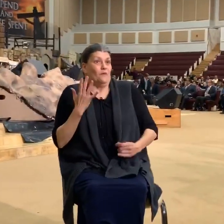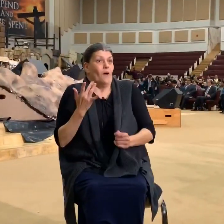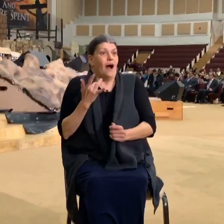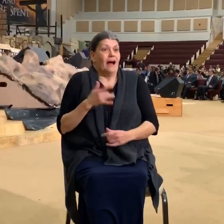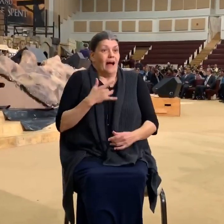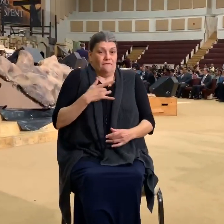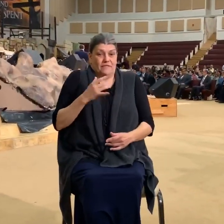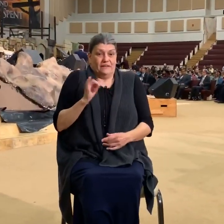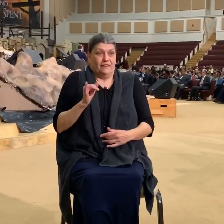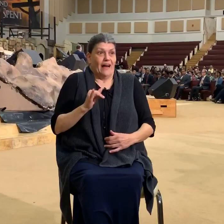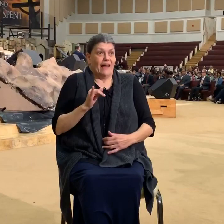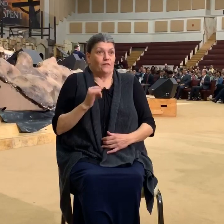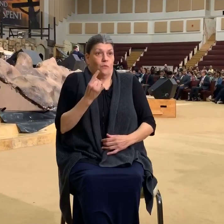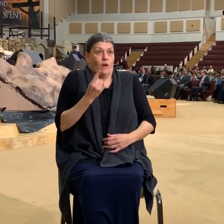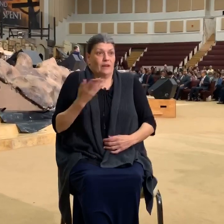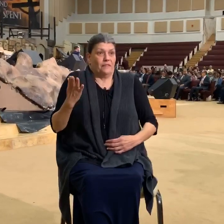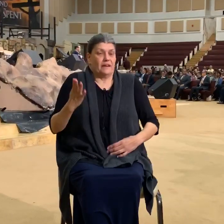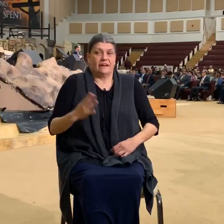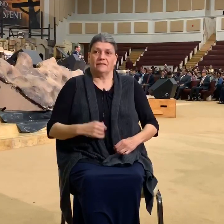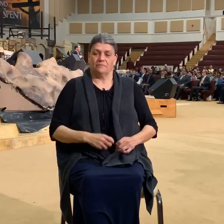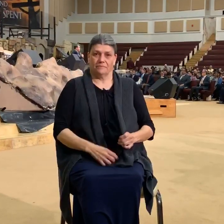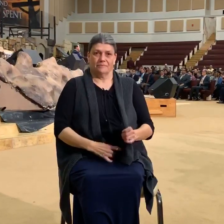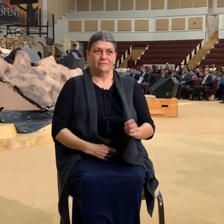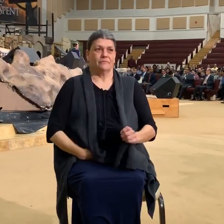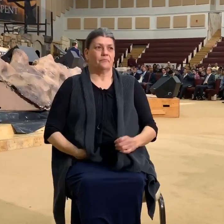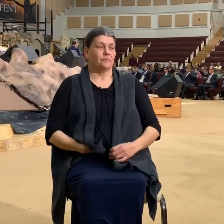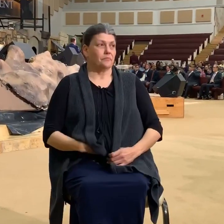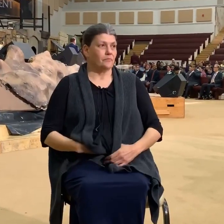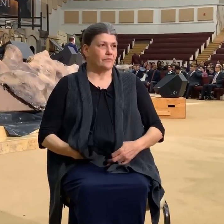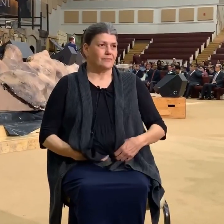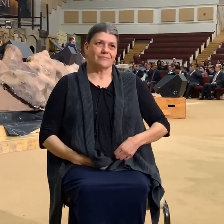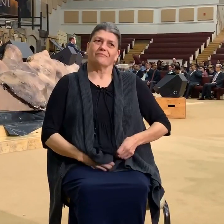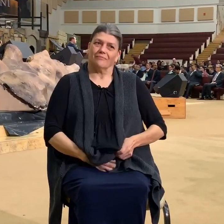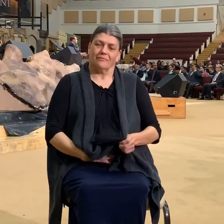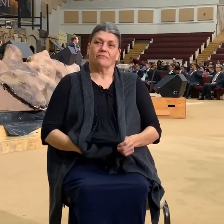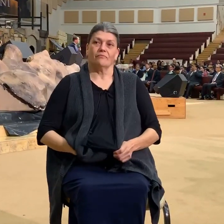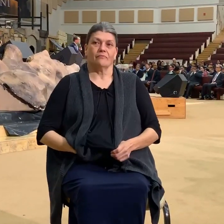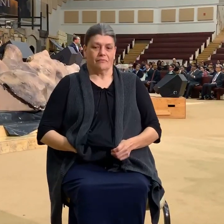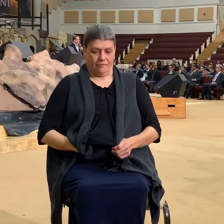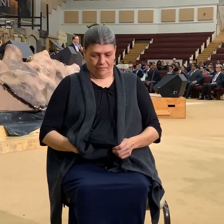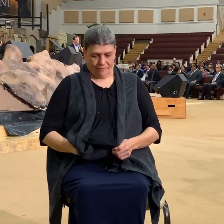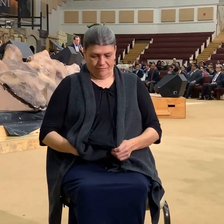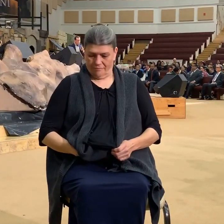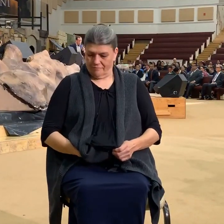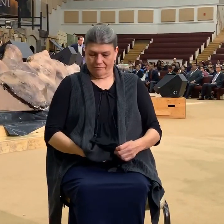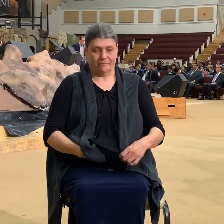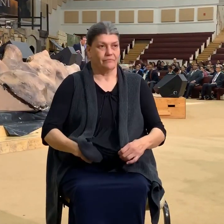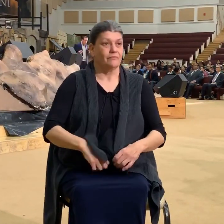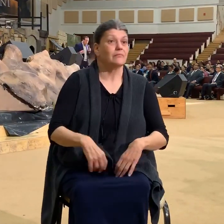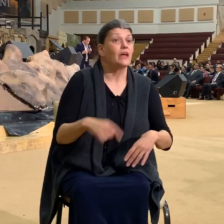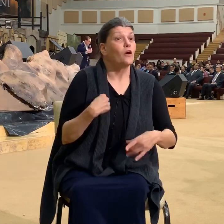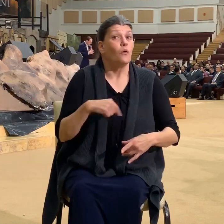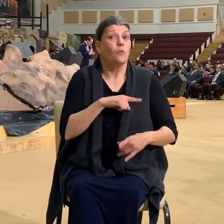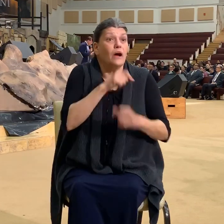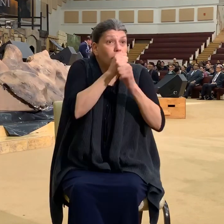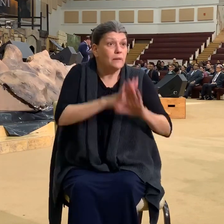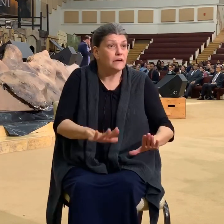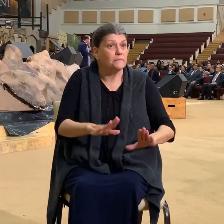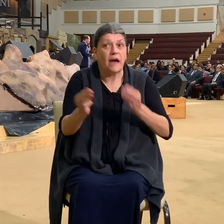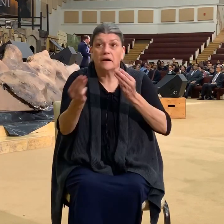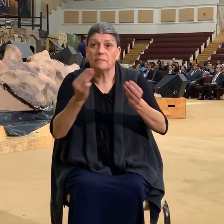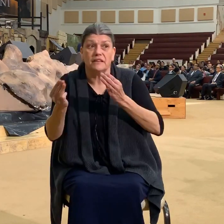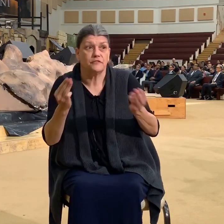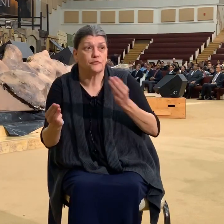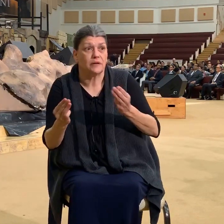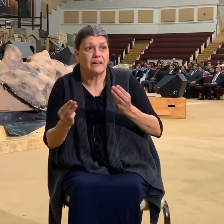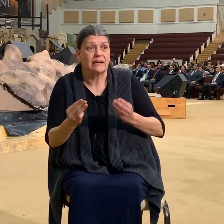like one of the things that we as a church are blessed by is a ministry that believes not